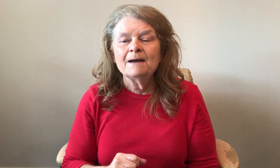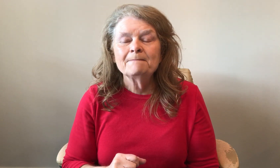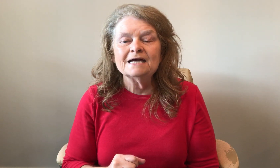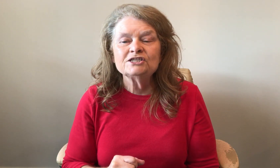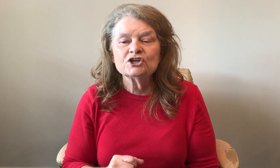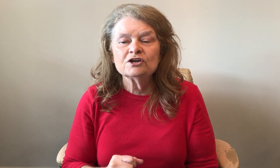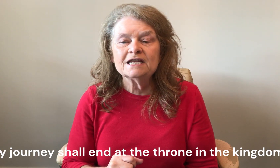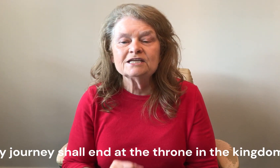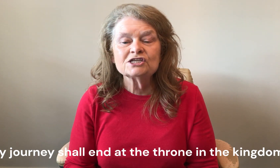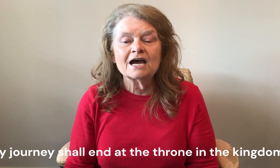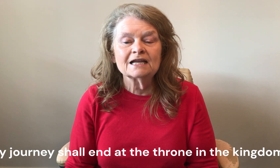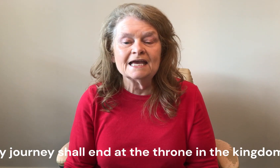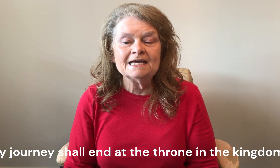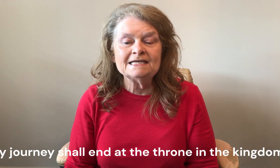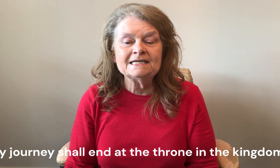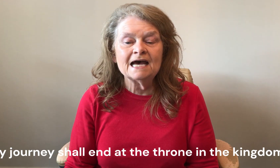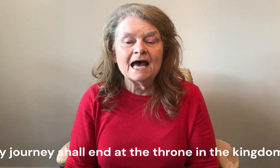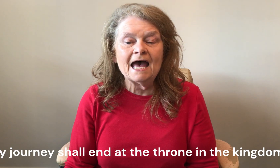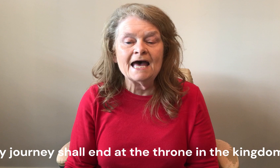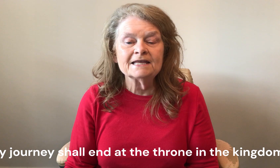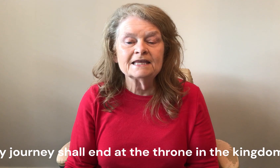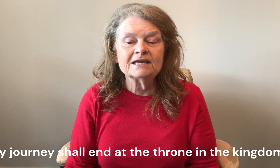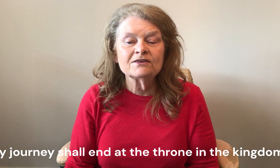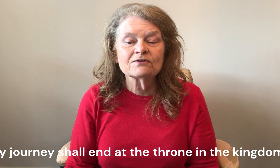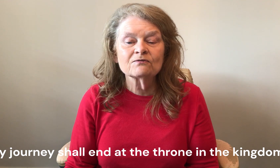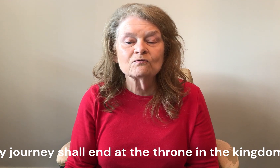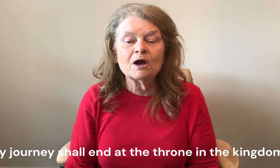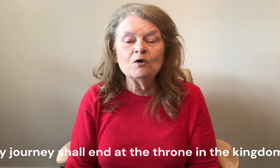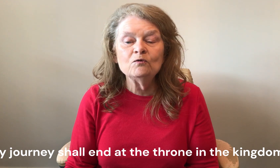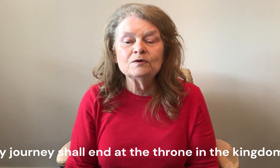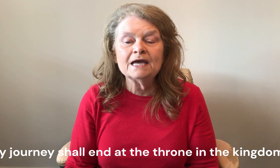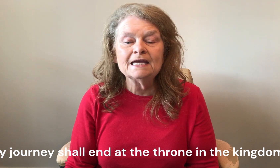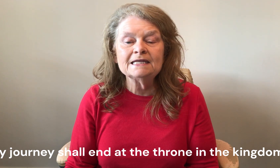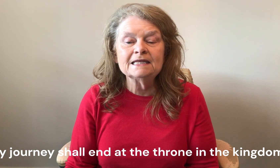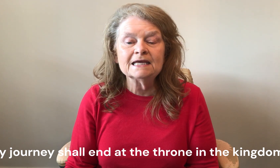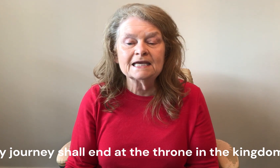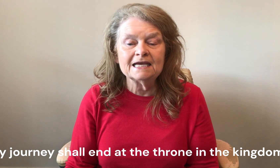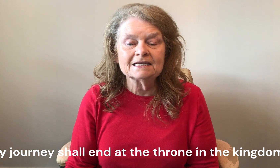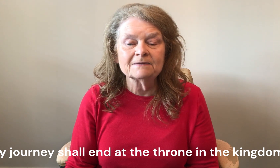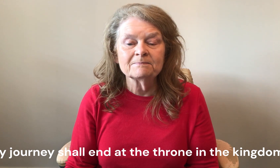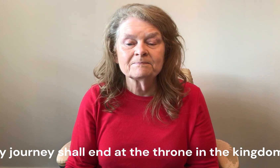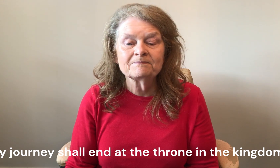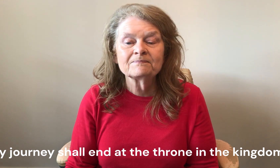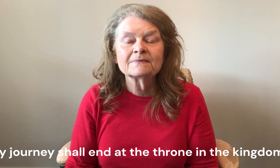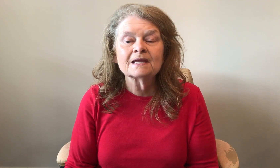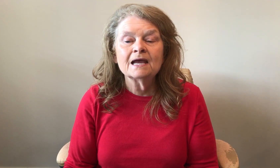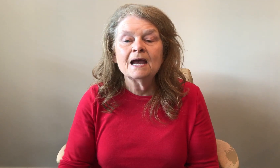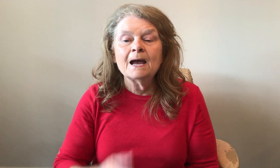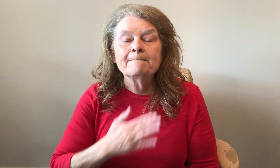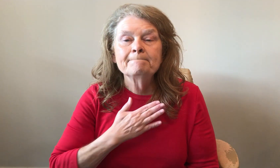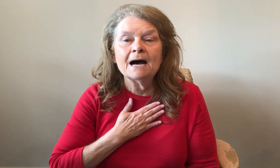My journey shall end at the throne in the kingdom.